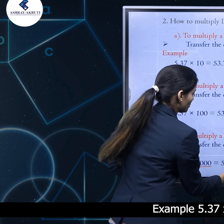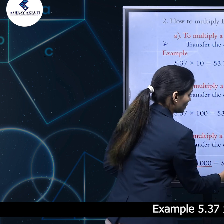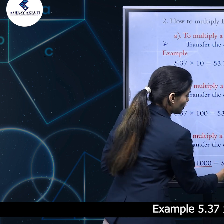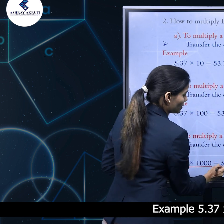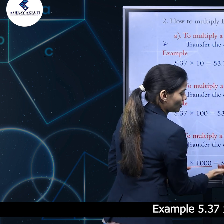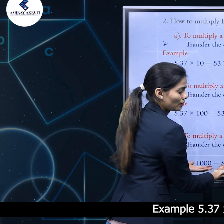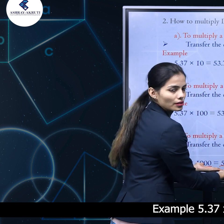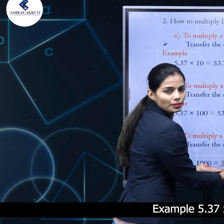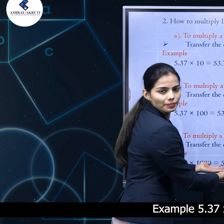Is equal to